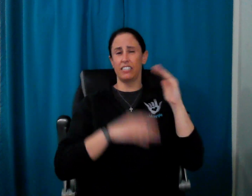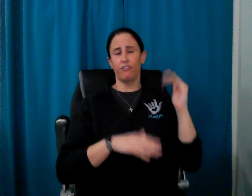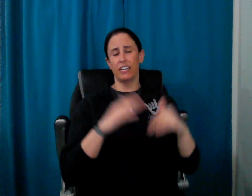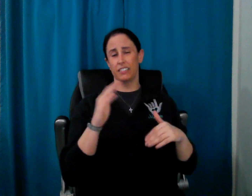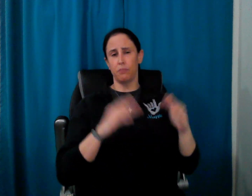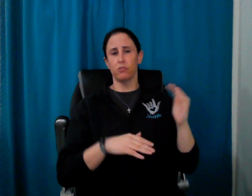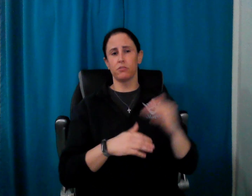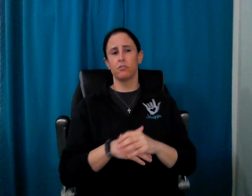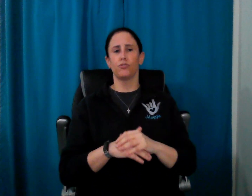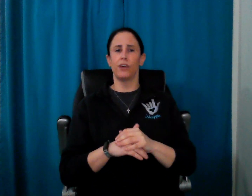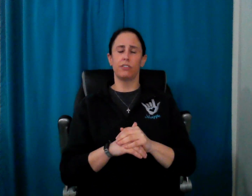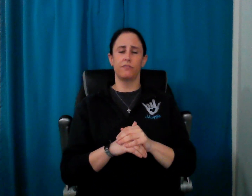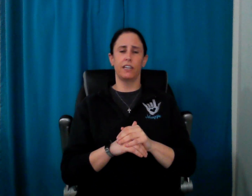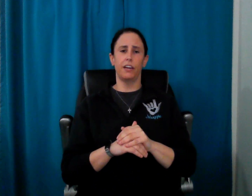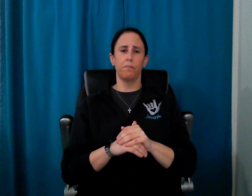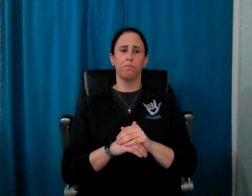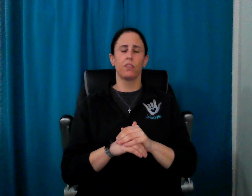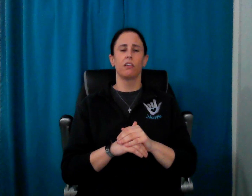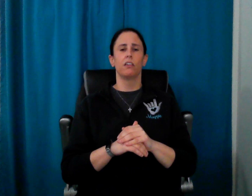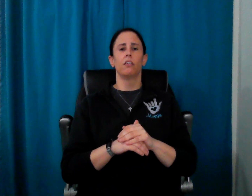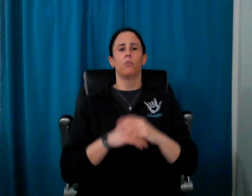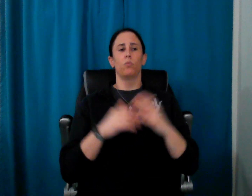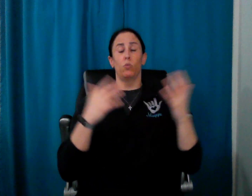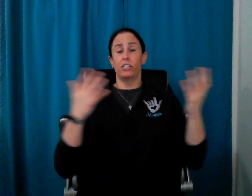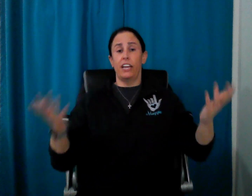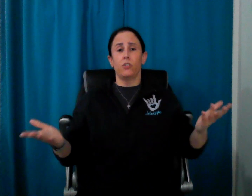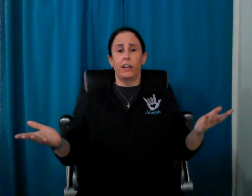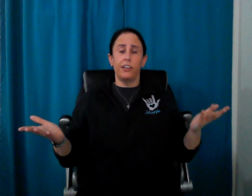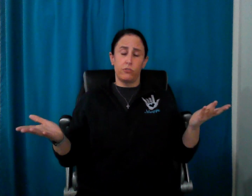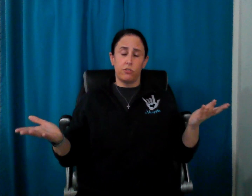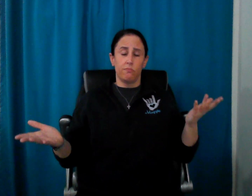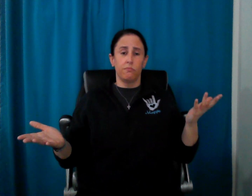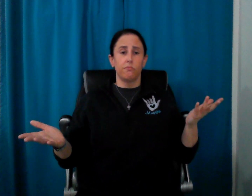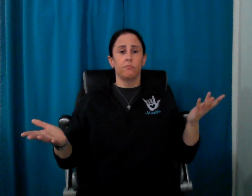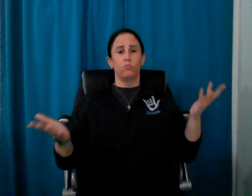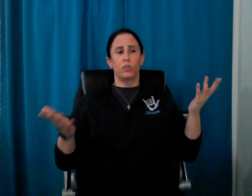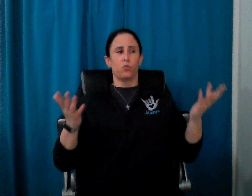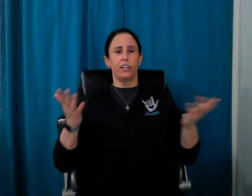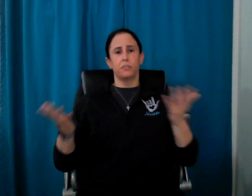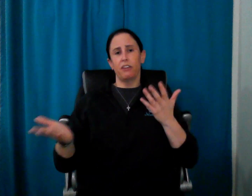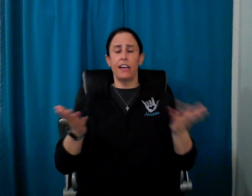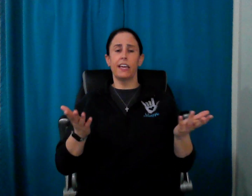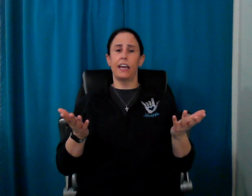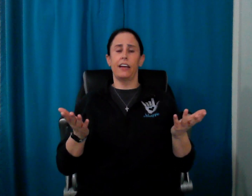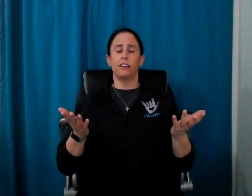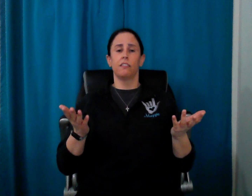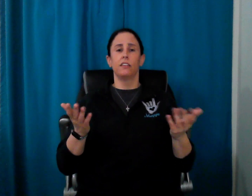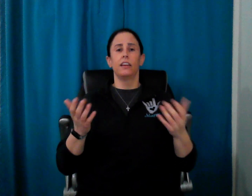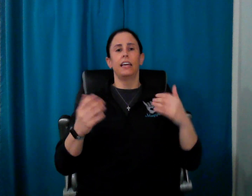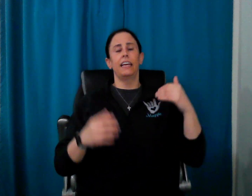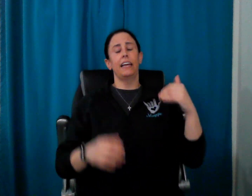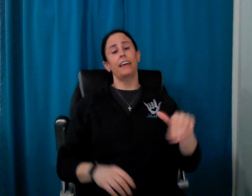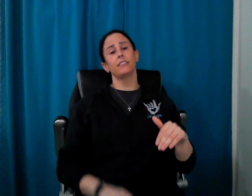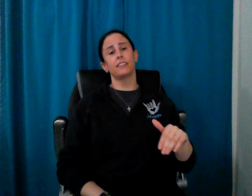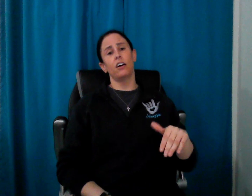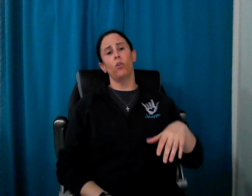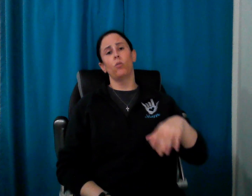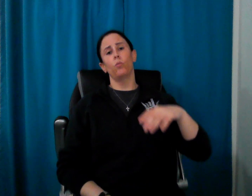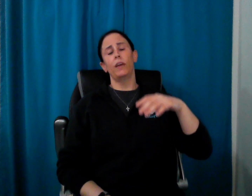different examples throughout this video. Well, which hand do I use? Which one is my ranking hand? In ASL, we